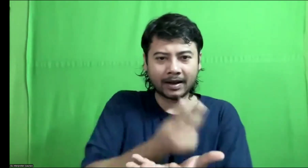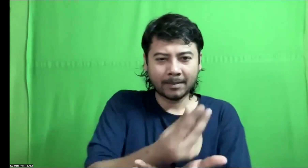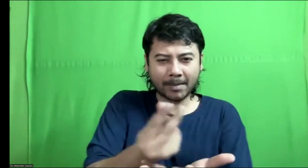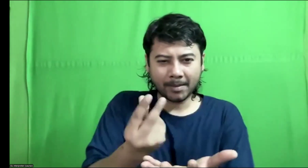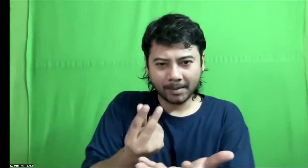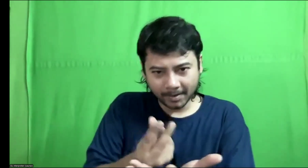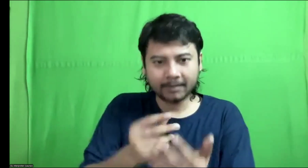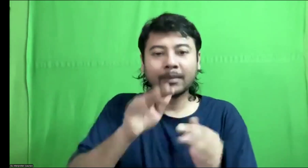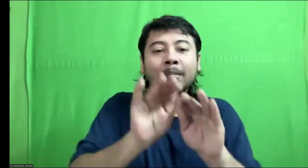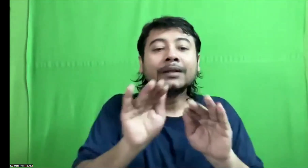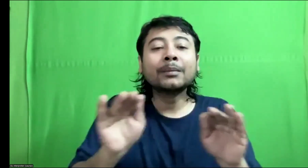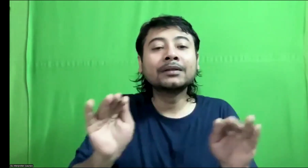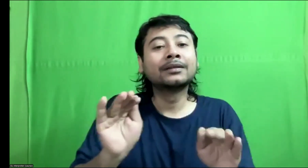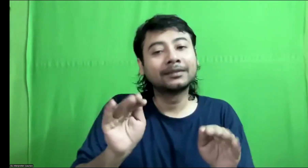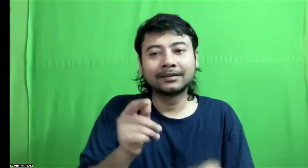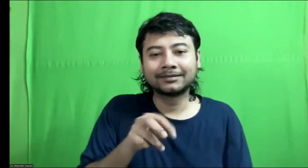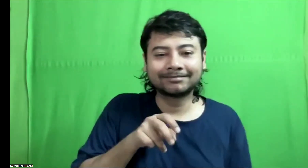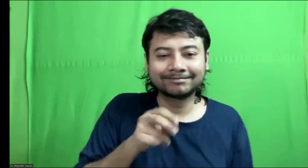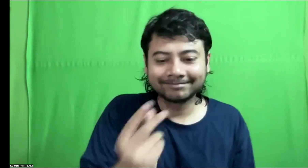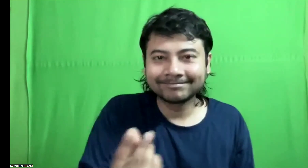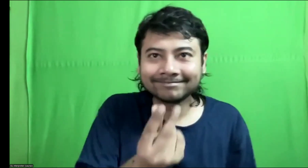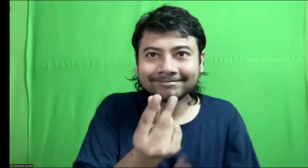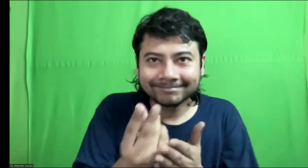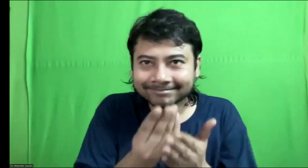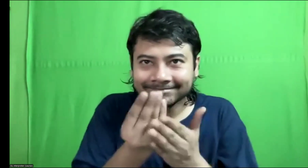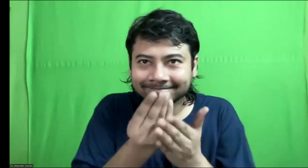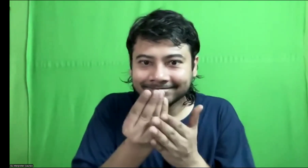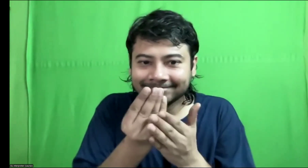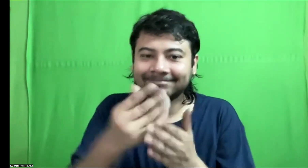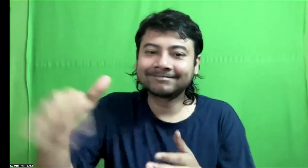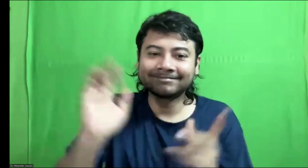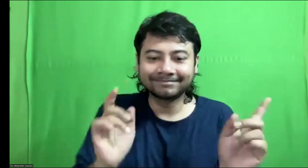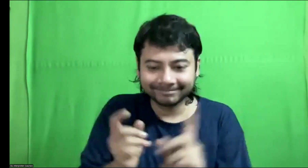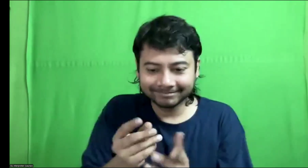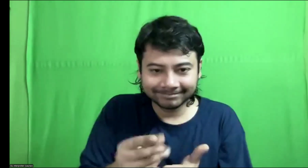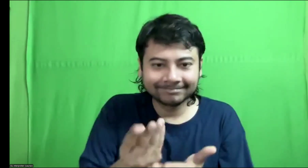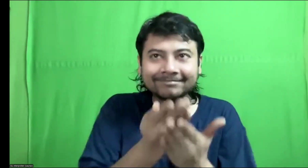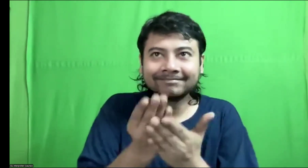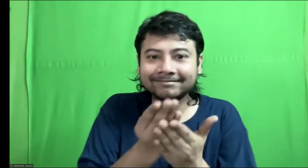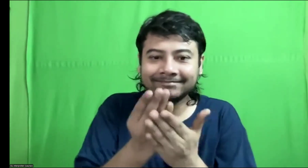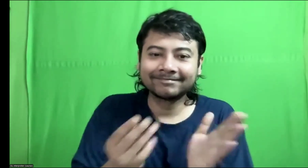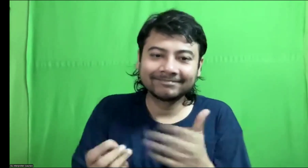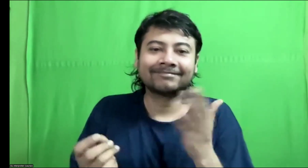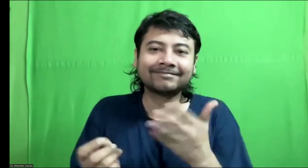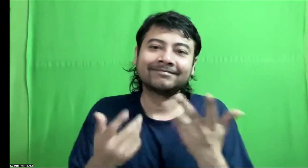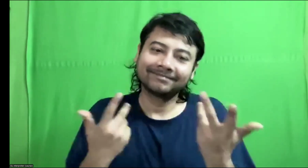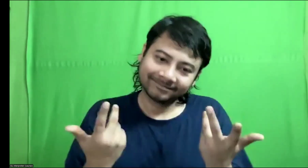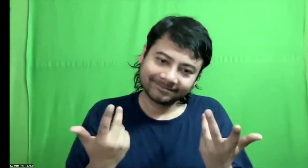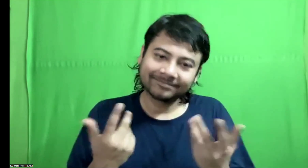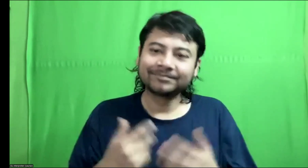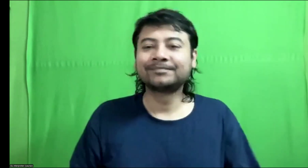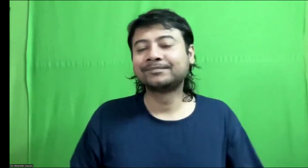office and if you have a good crowd or in the office, if people are supportive and if